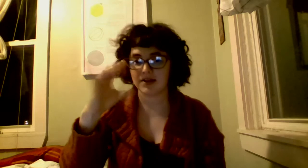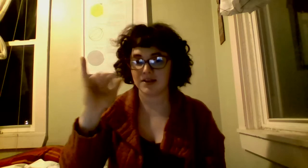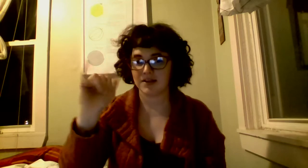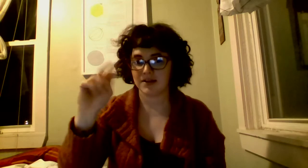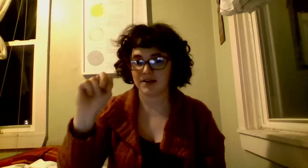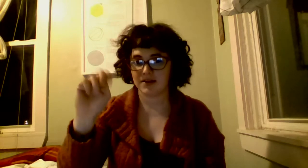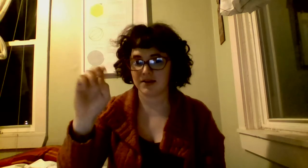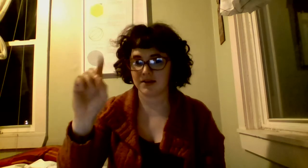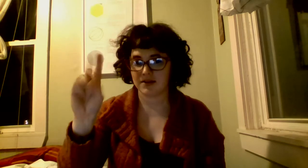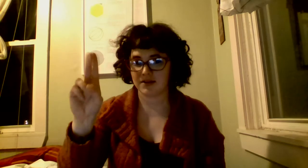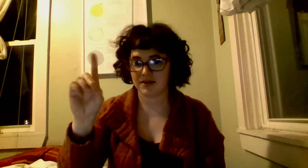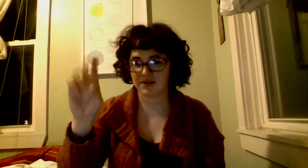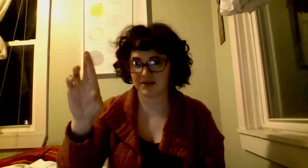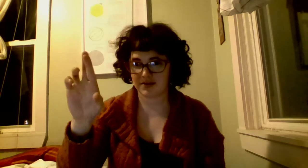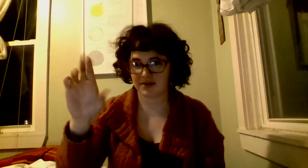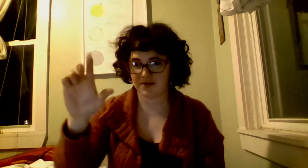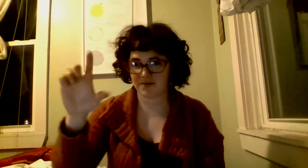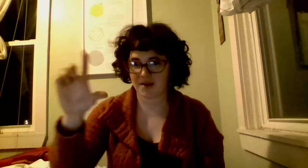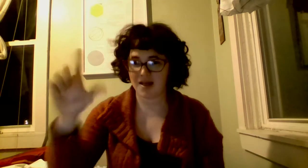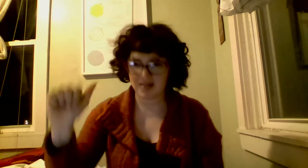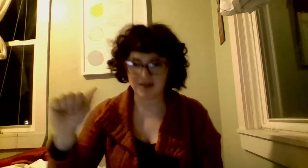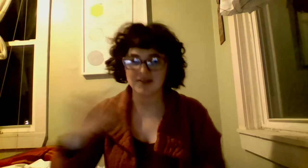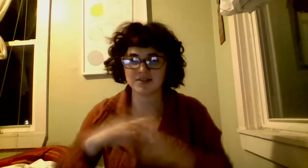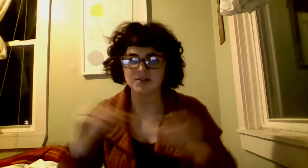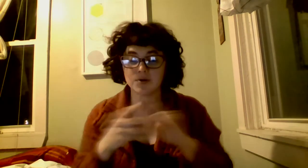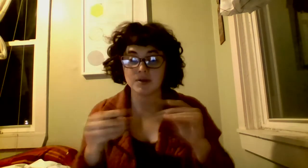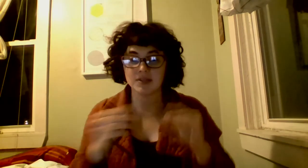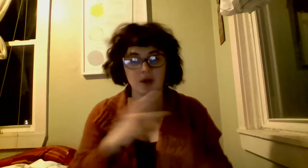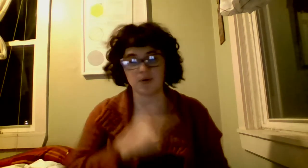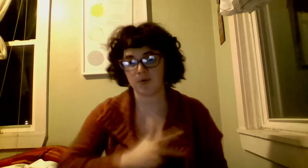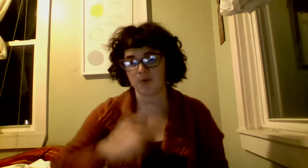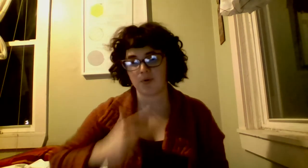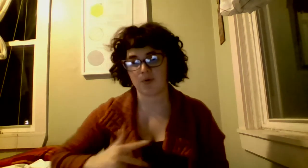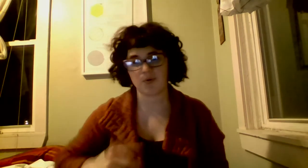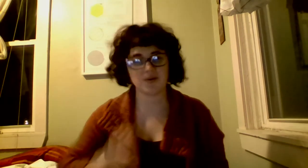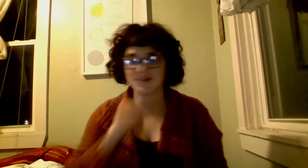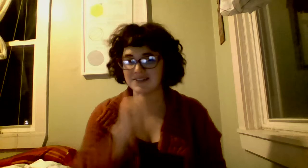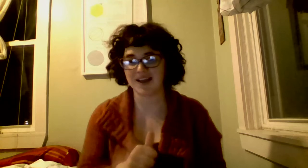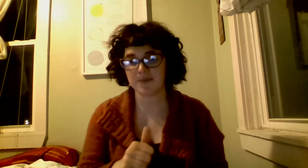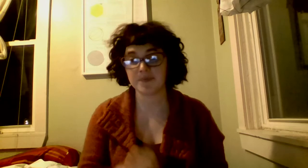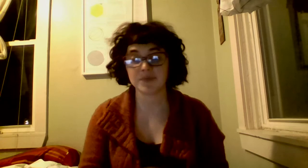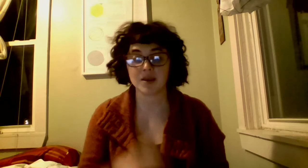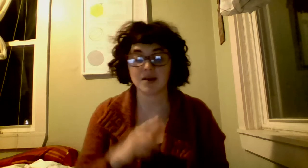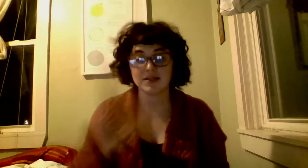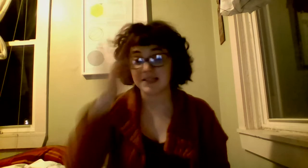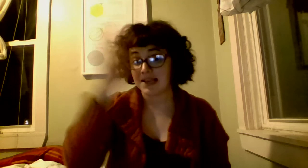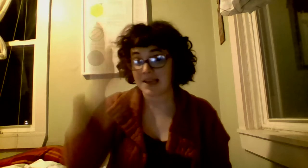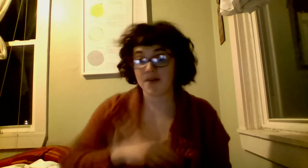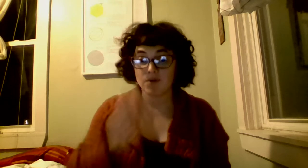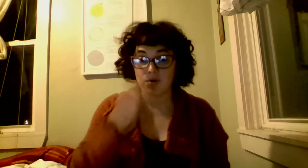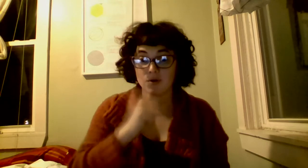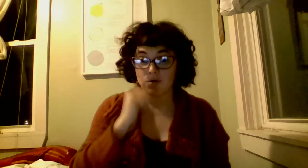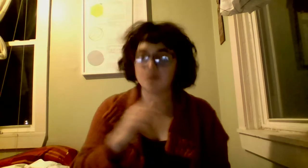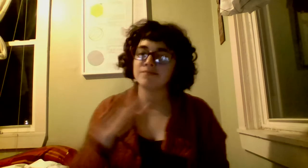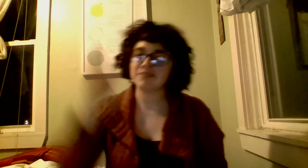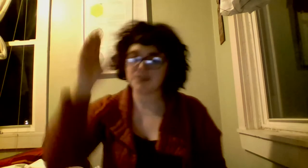Cinderlad or Ashlad stories. Okay, so it's never a girl, it's a boy. And he doesn't have to battle an evil stepmother, he's got to battle